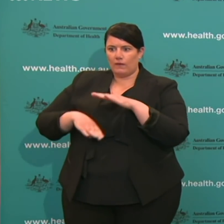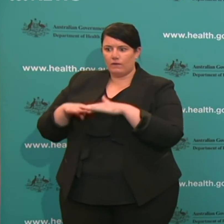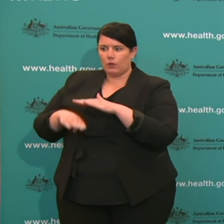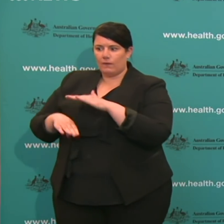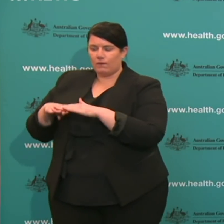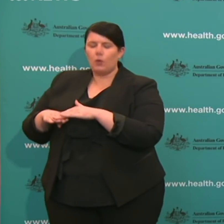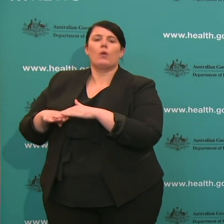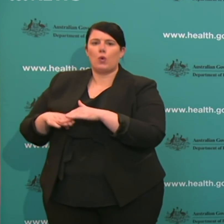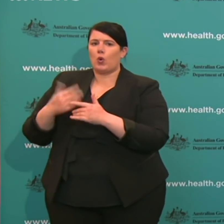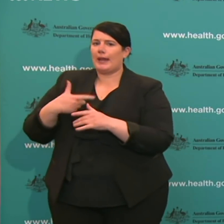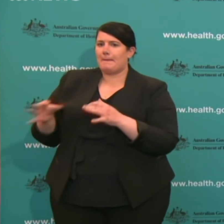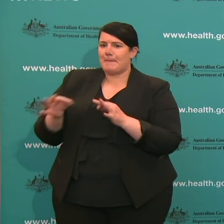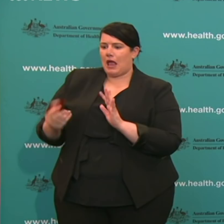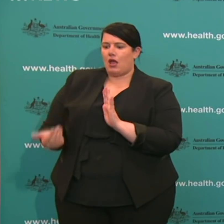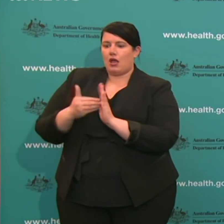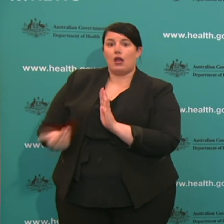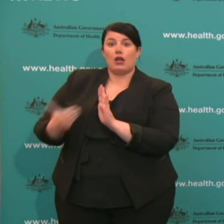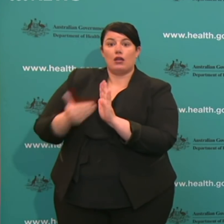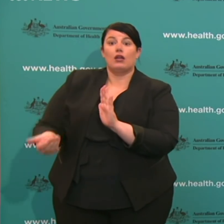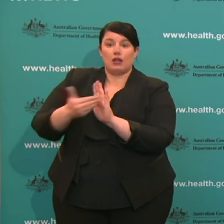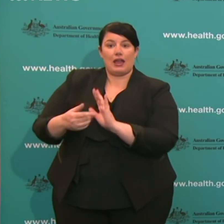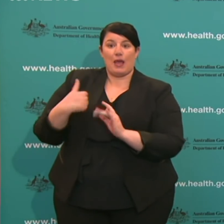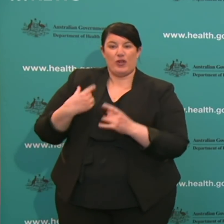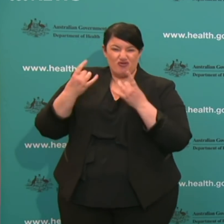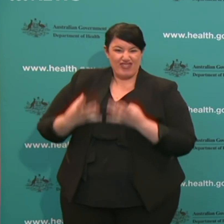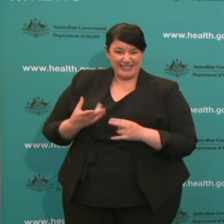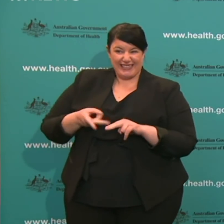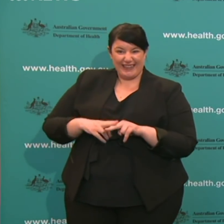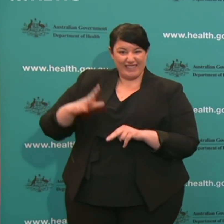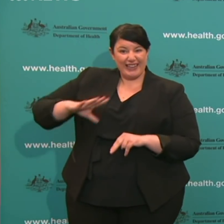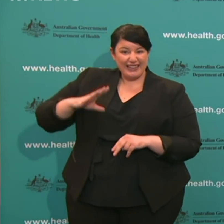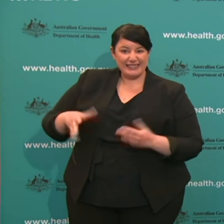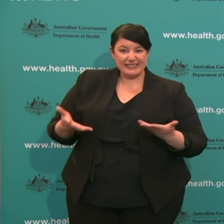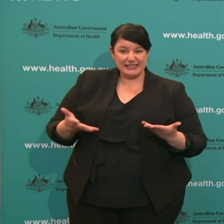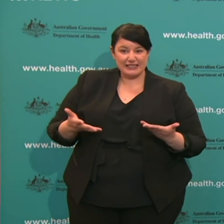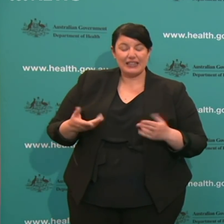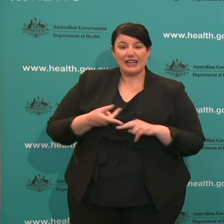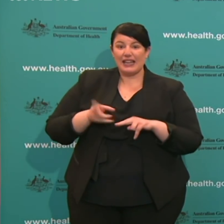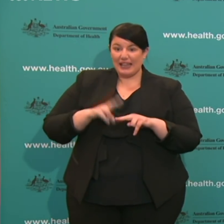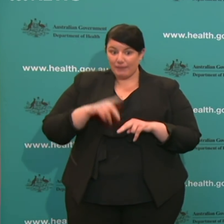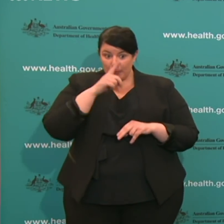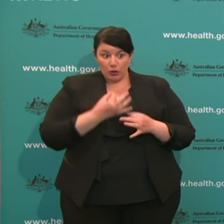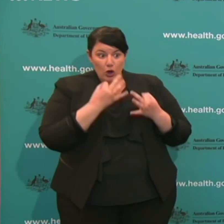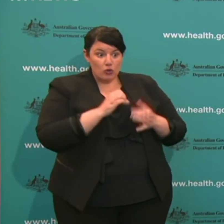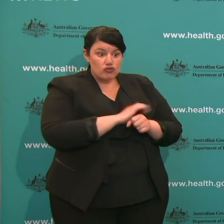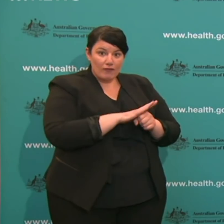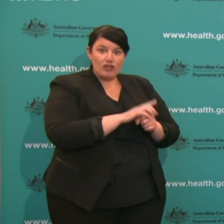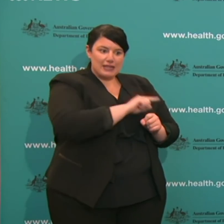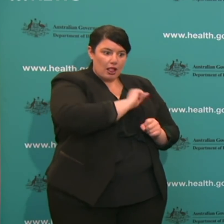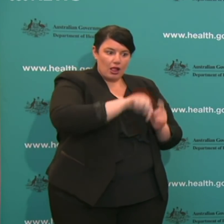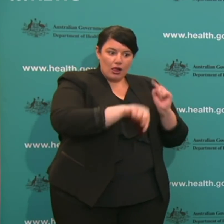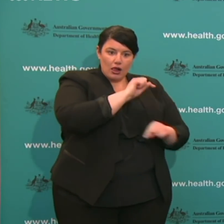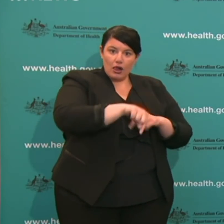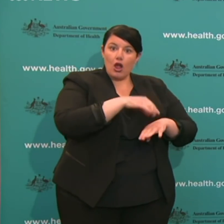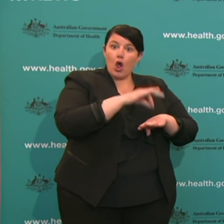to be able to maintain business as usual, and you have to provide intensive care for those patients who don't have COVID-19, who will continue to come